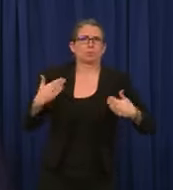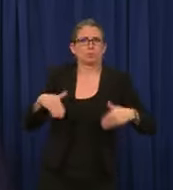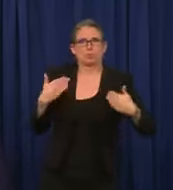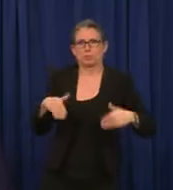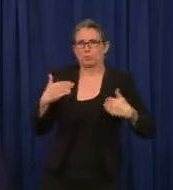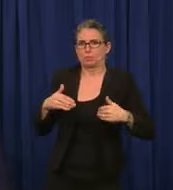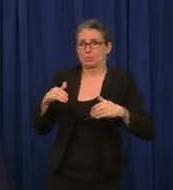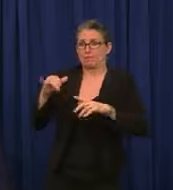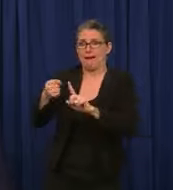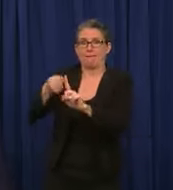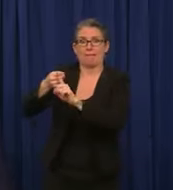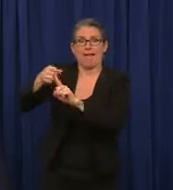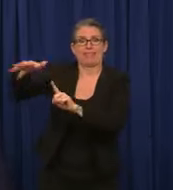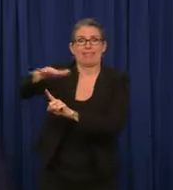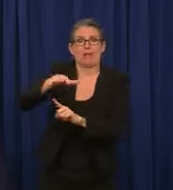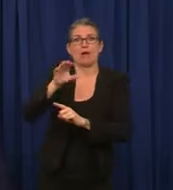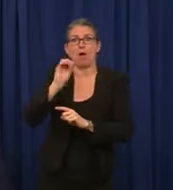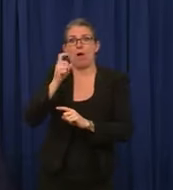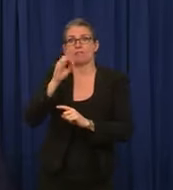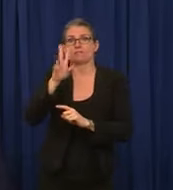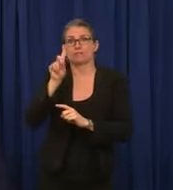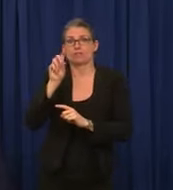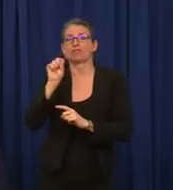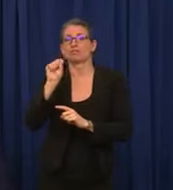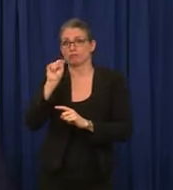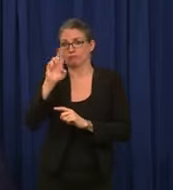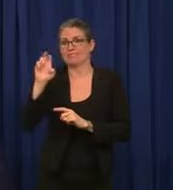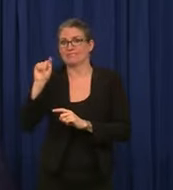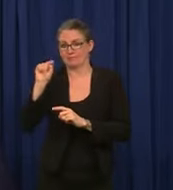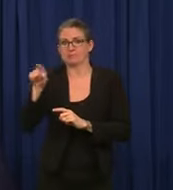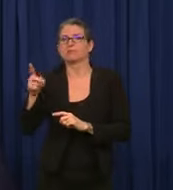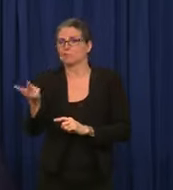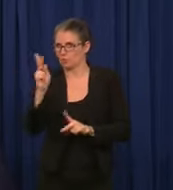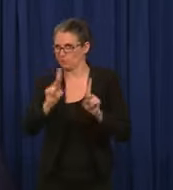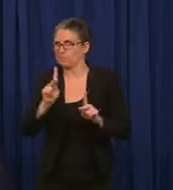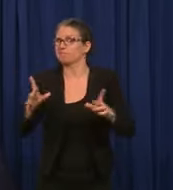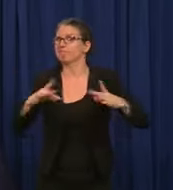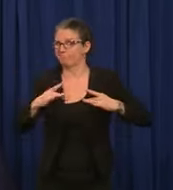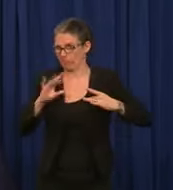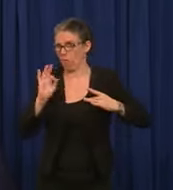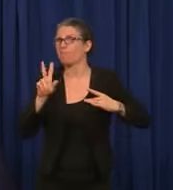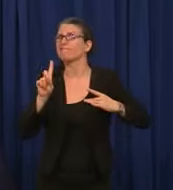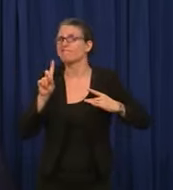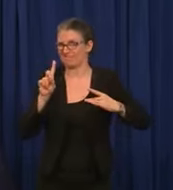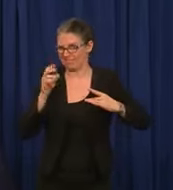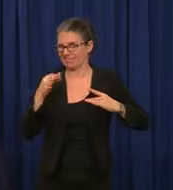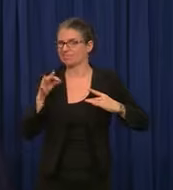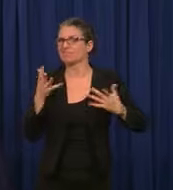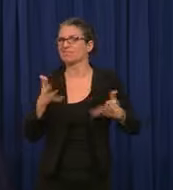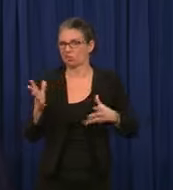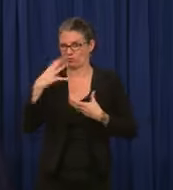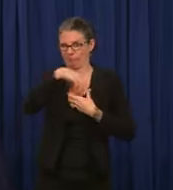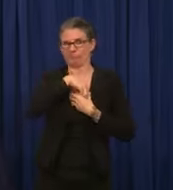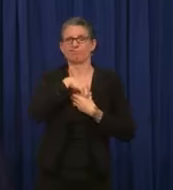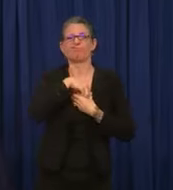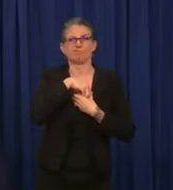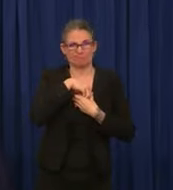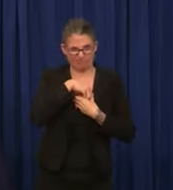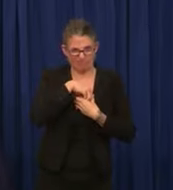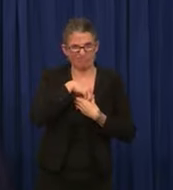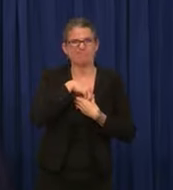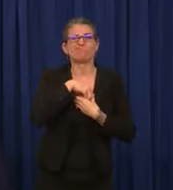Amy, there are now two confirmed individuals who are associated with the Oxford Street shelter. Our team